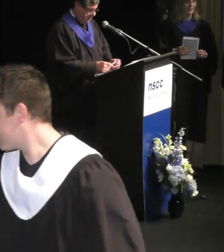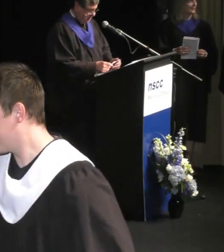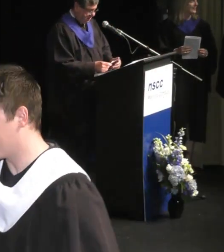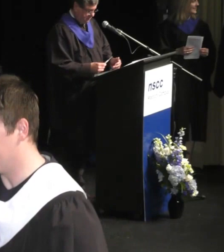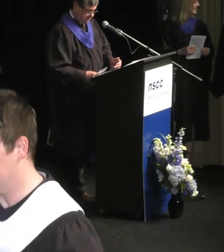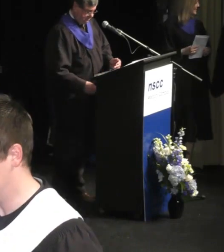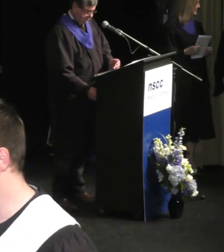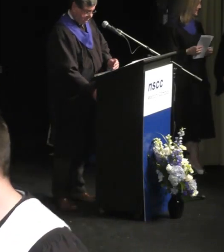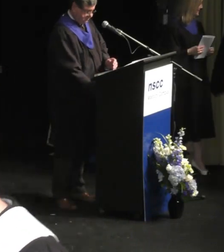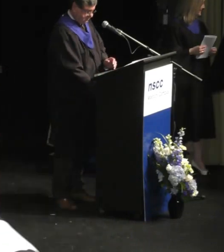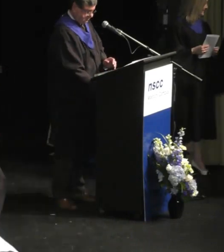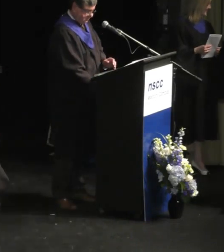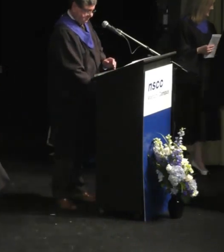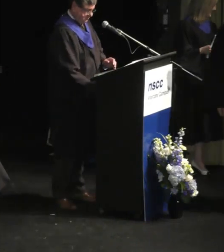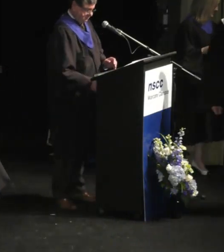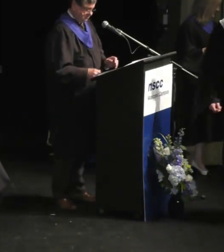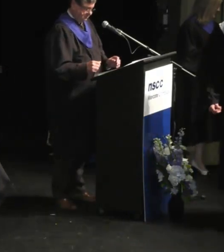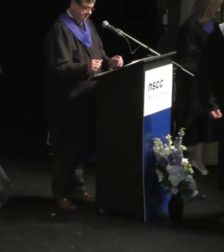Peter McNeil.